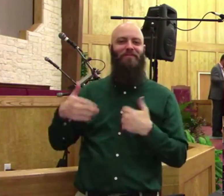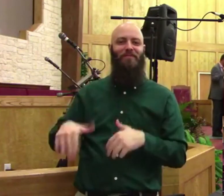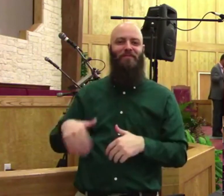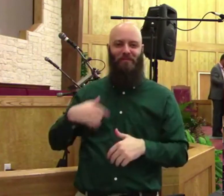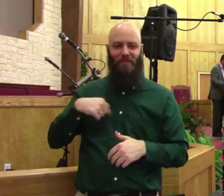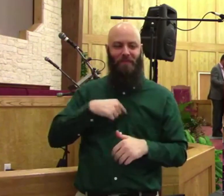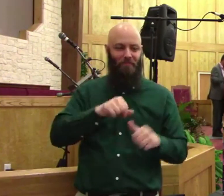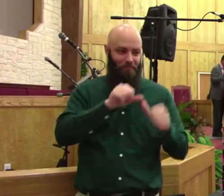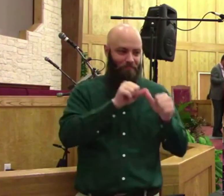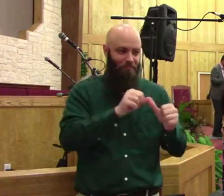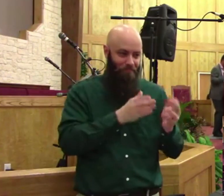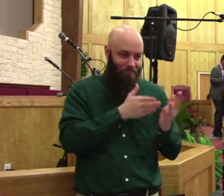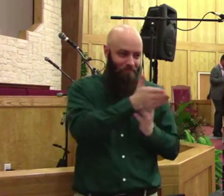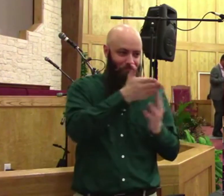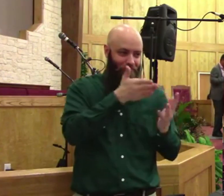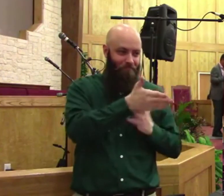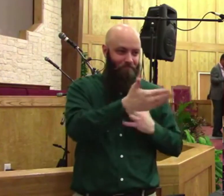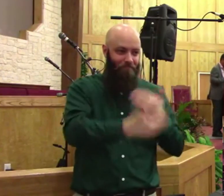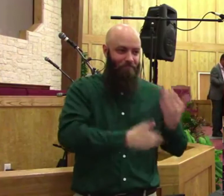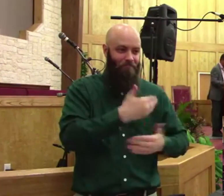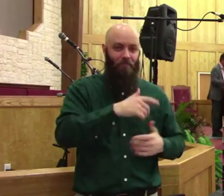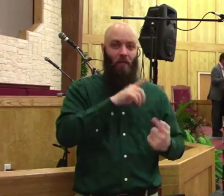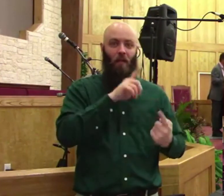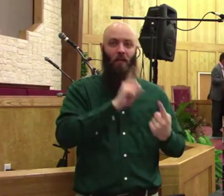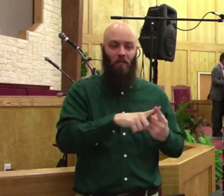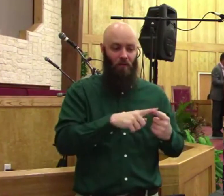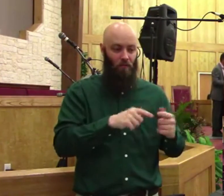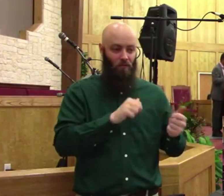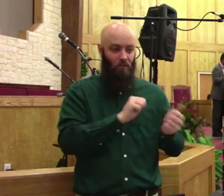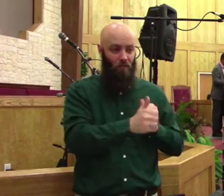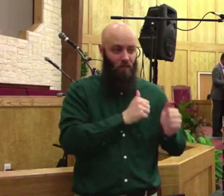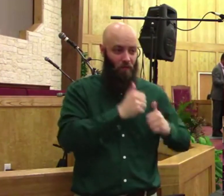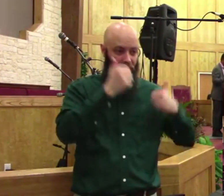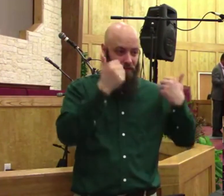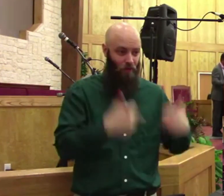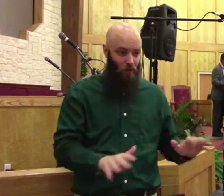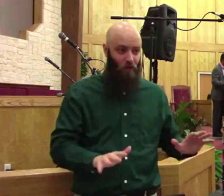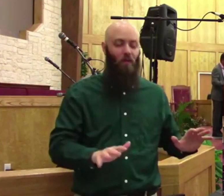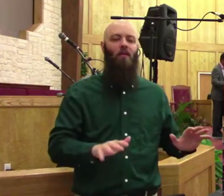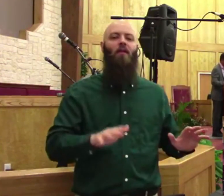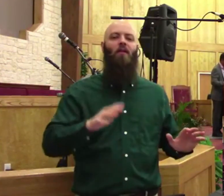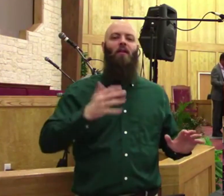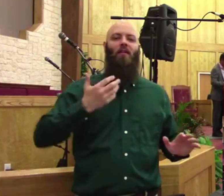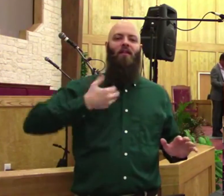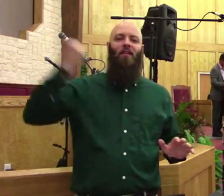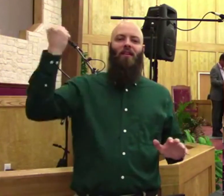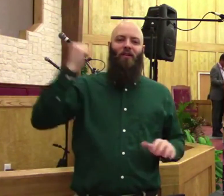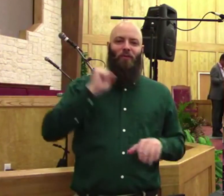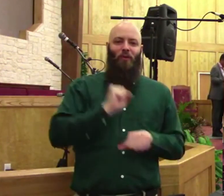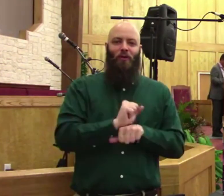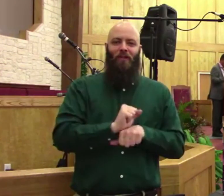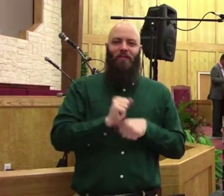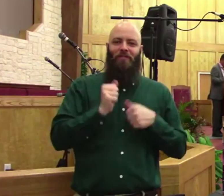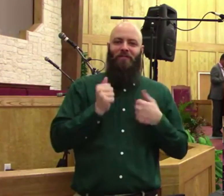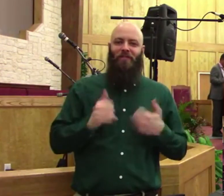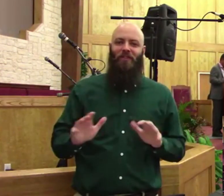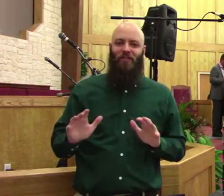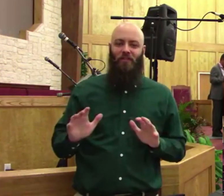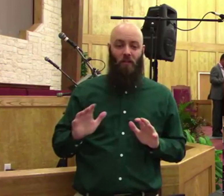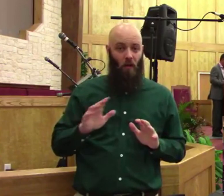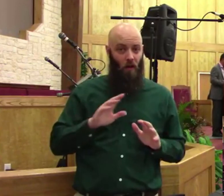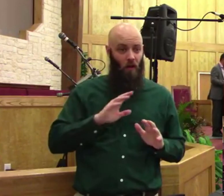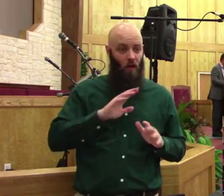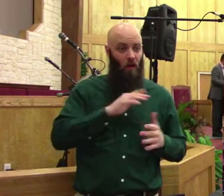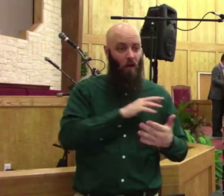till the race is finished and the work is done. By faith